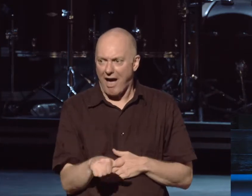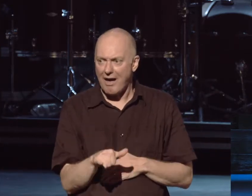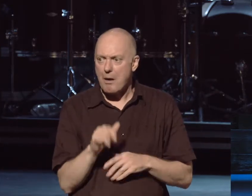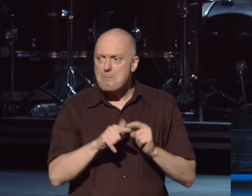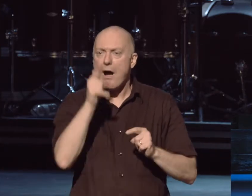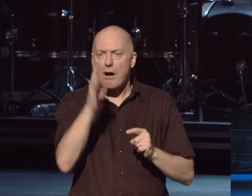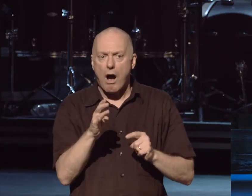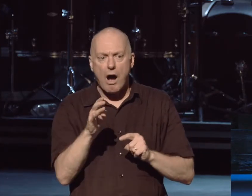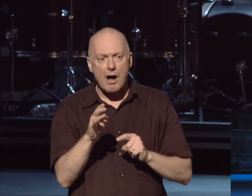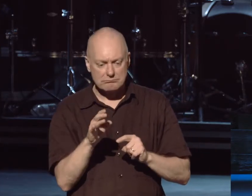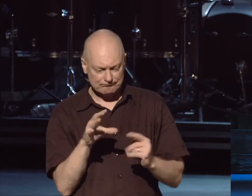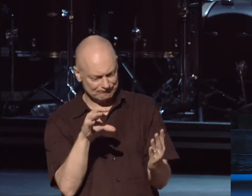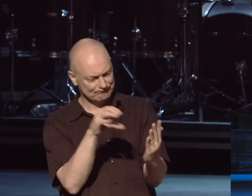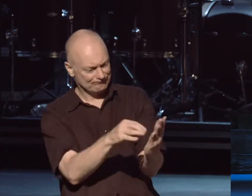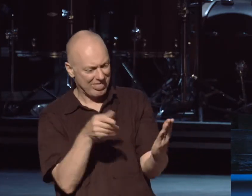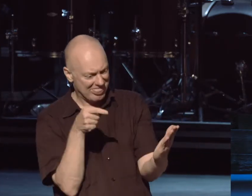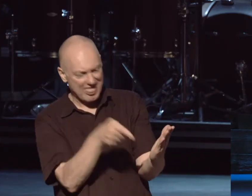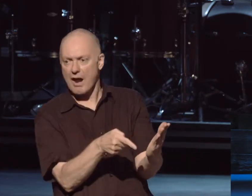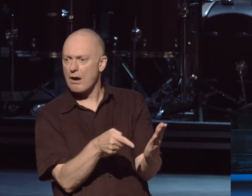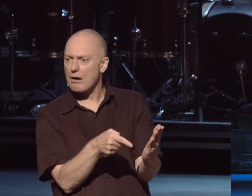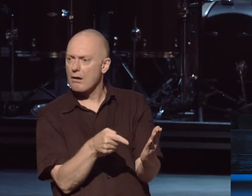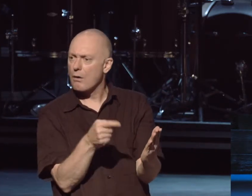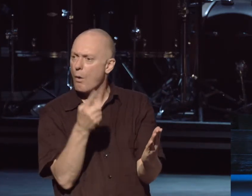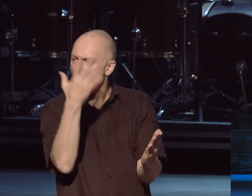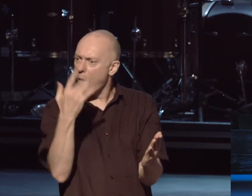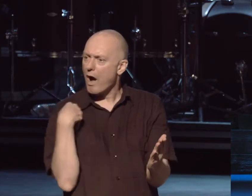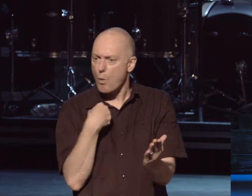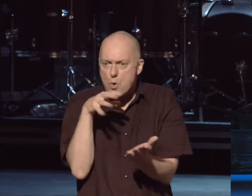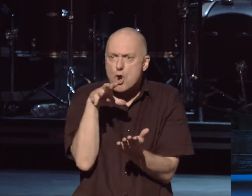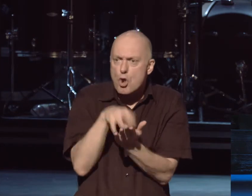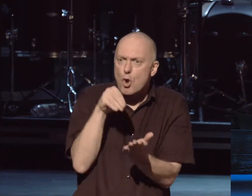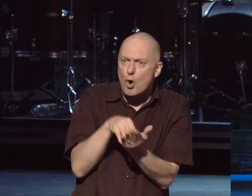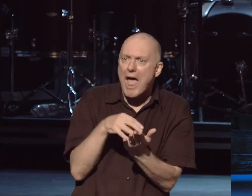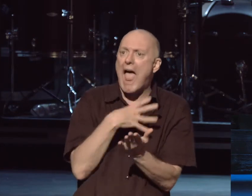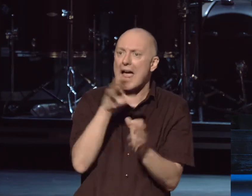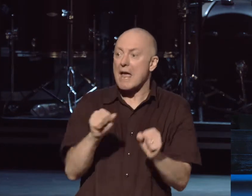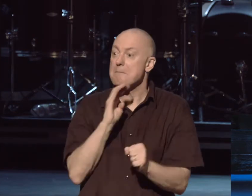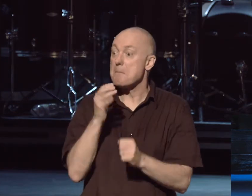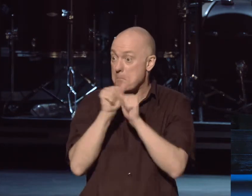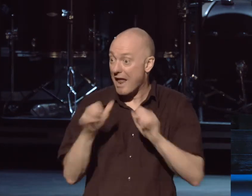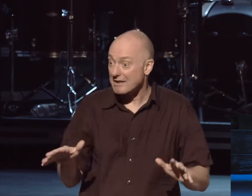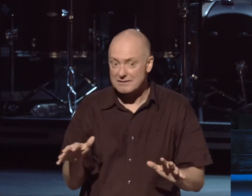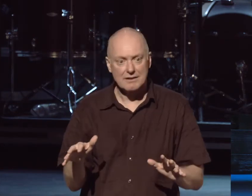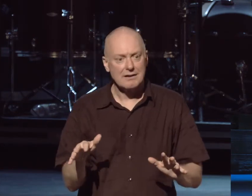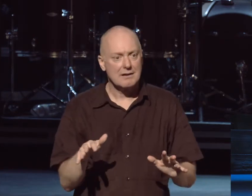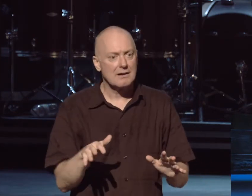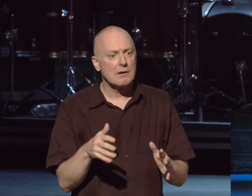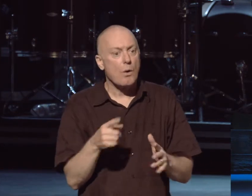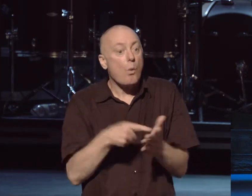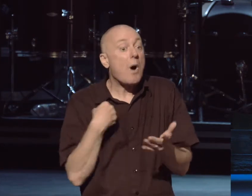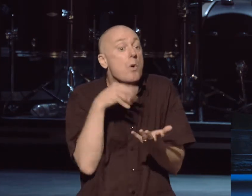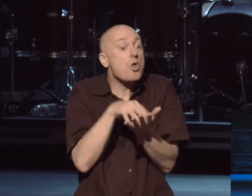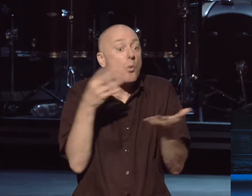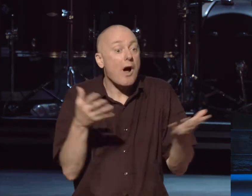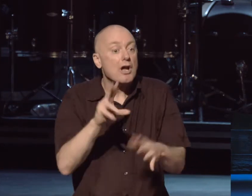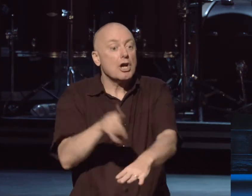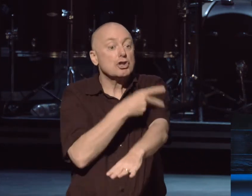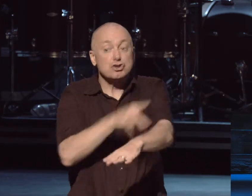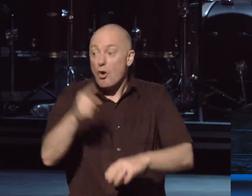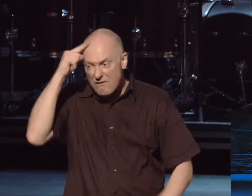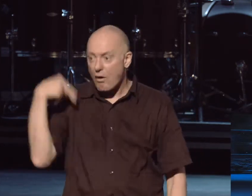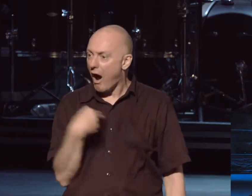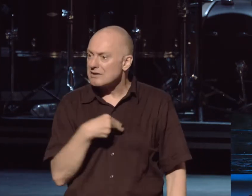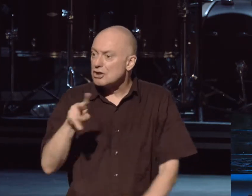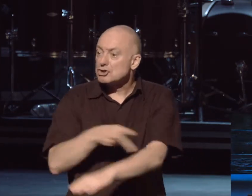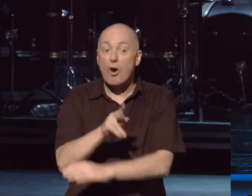us. But God does that through David's life that we might learn, that we might be blessed. So right from the beginning, this is what we're learning. A